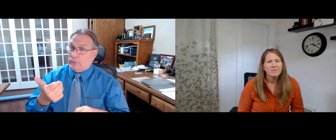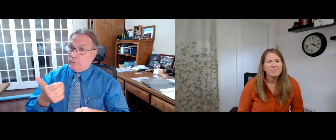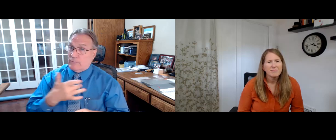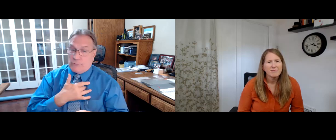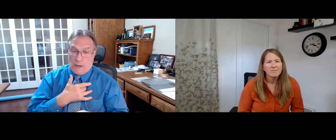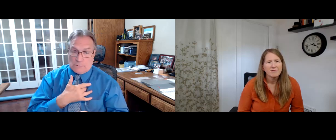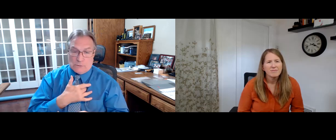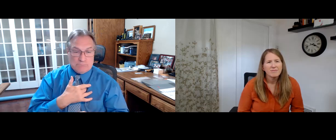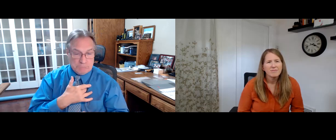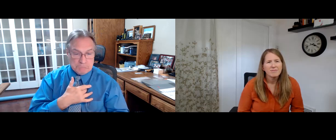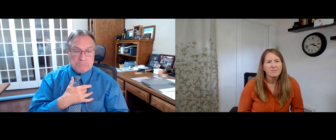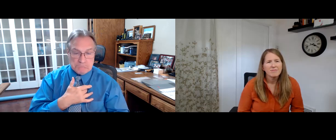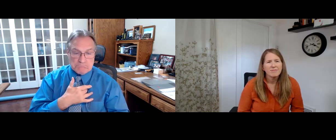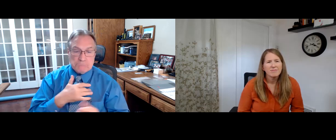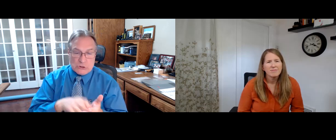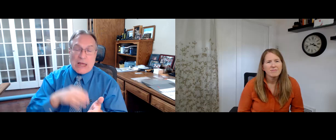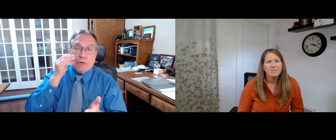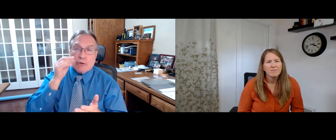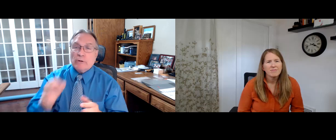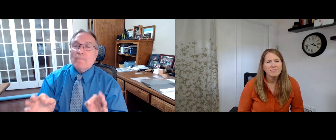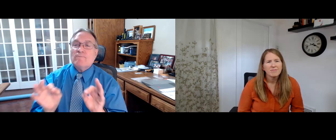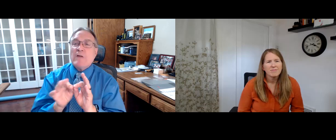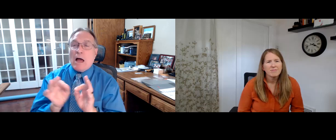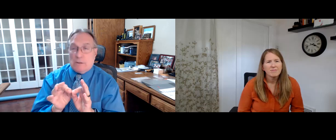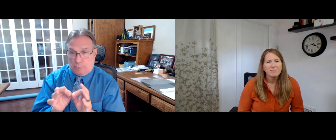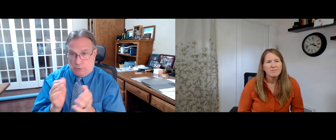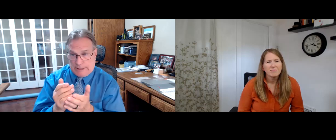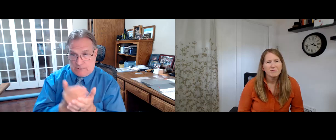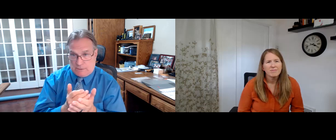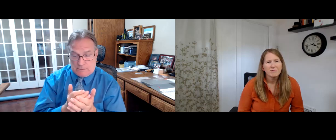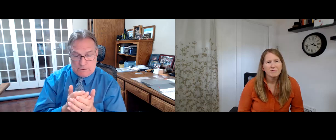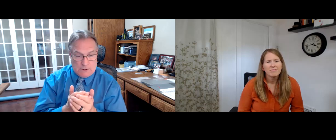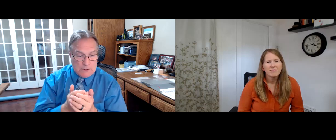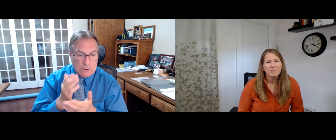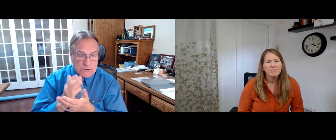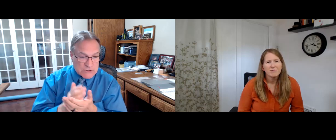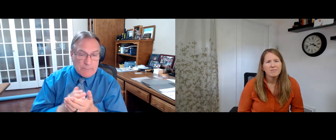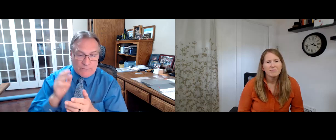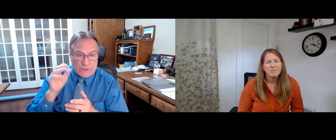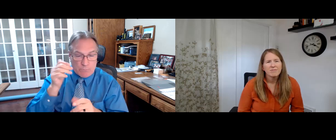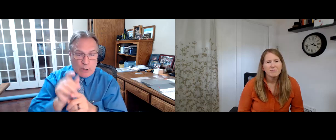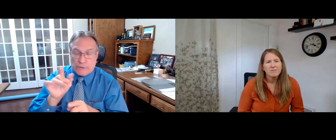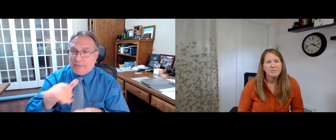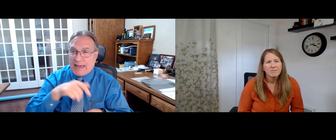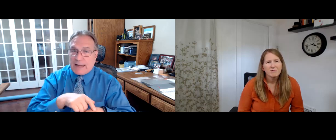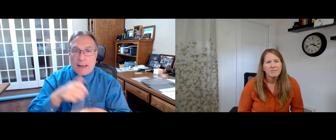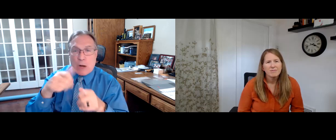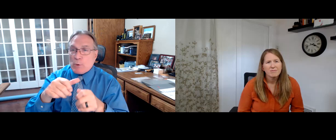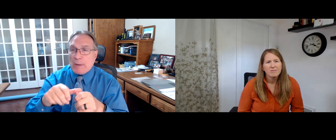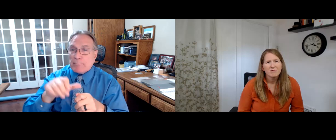Others felt they learned valuable lessons. Some of the brothers at that time, I